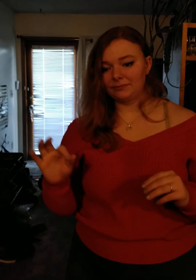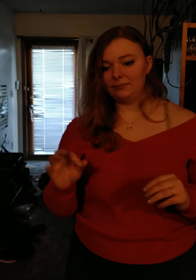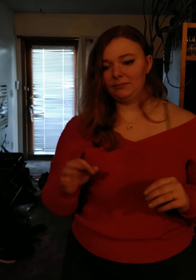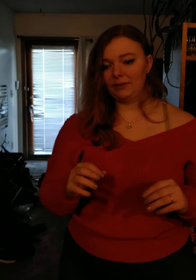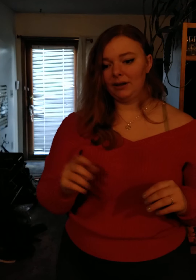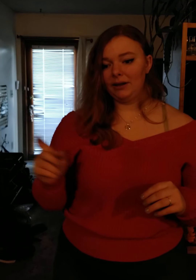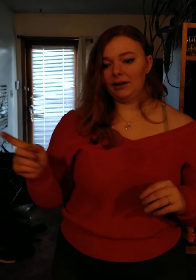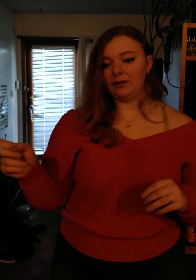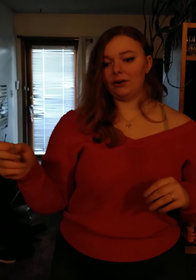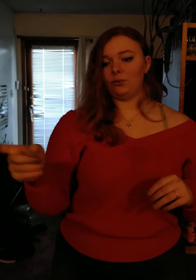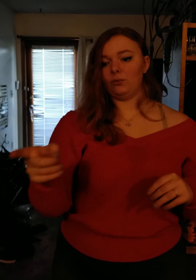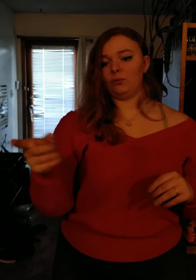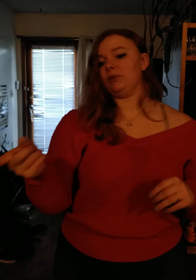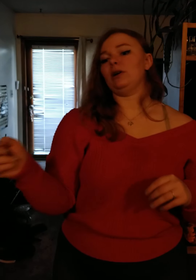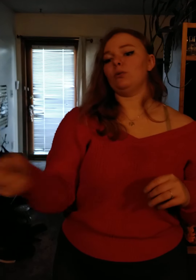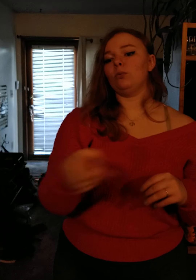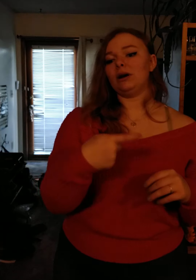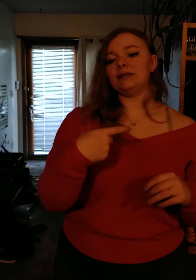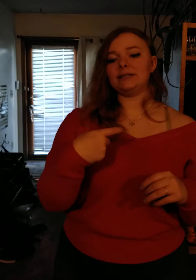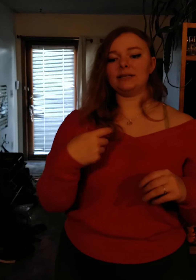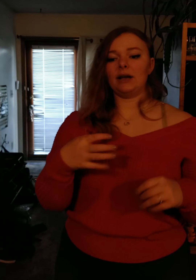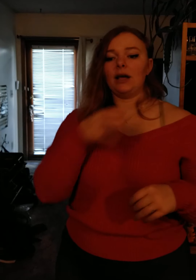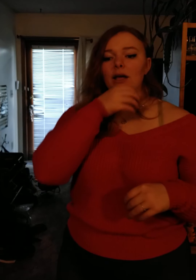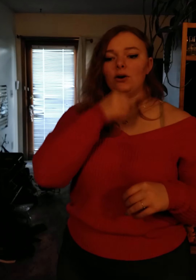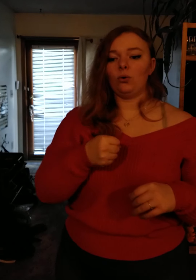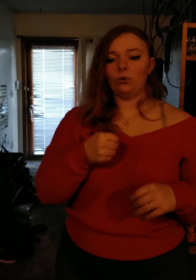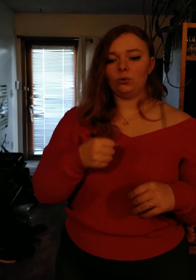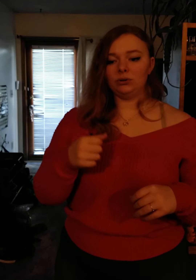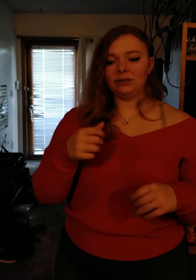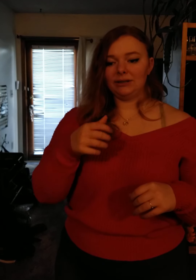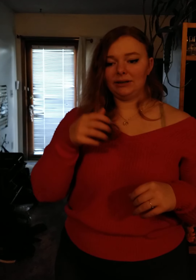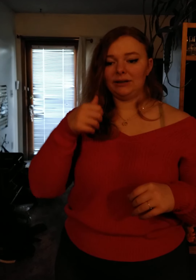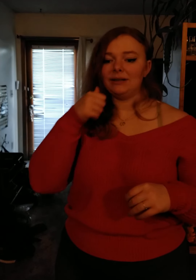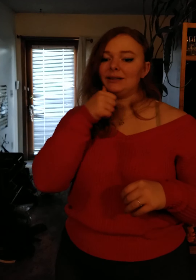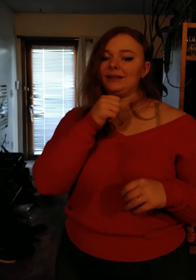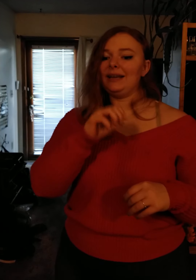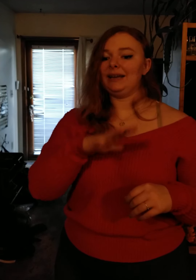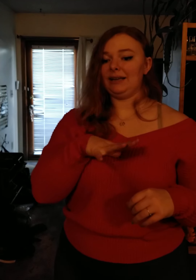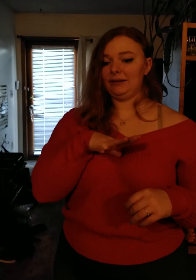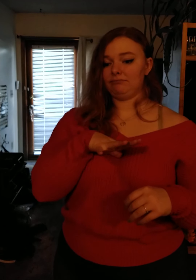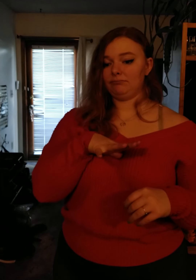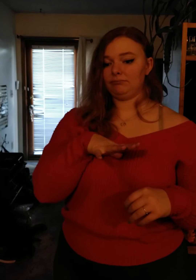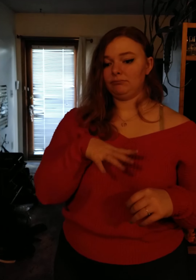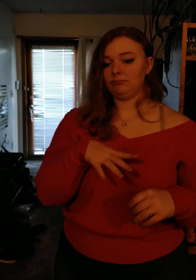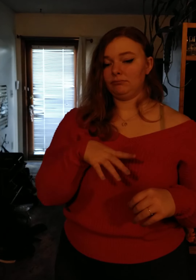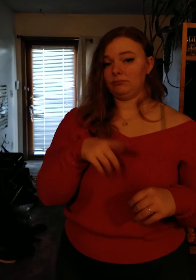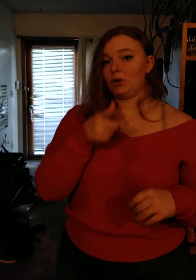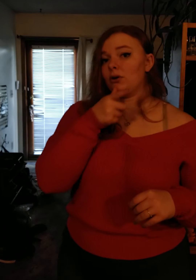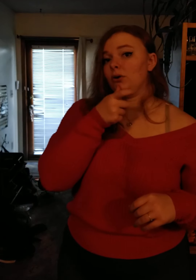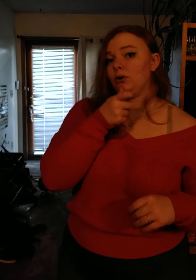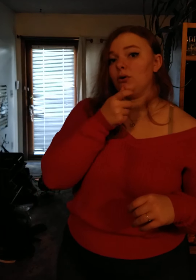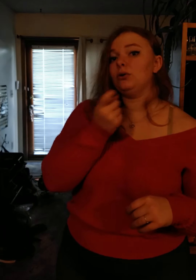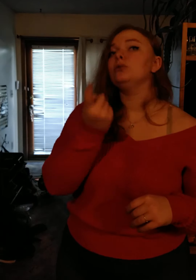There was an old lady who